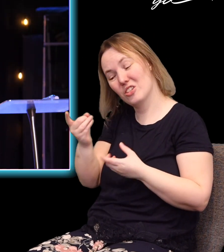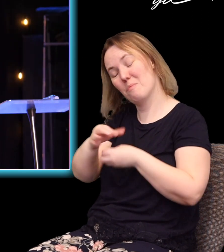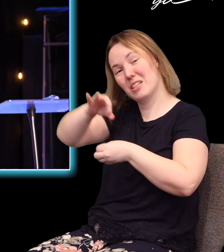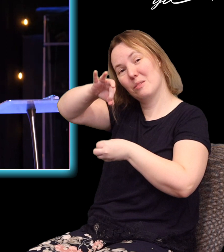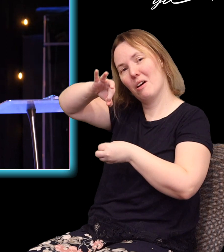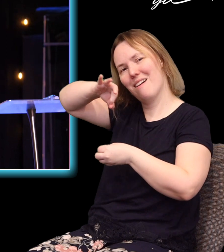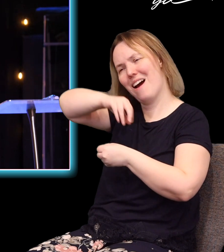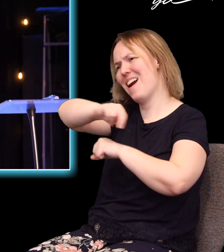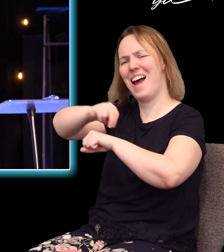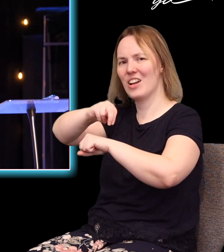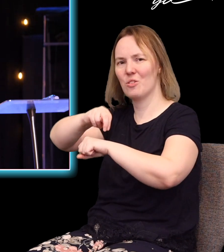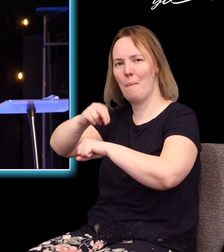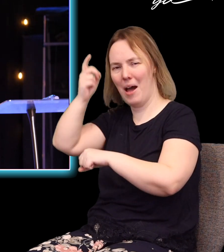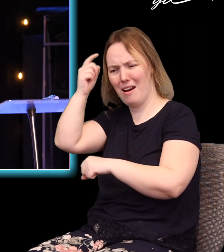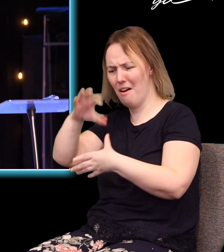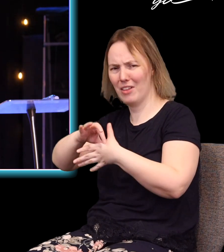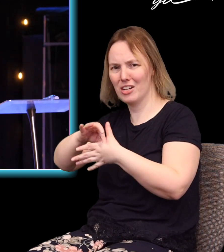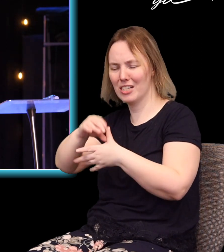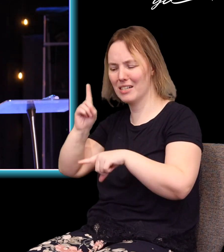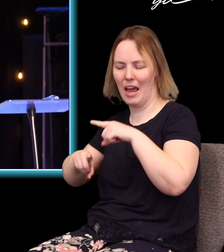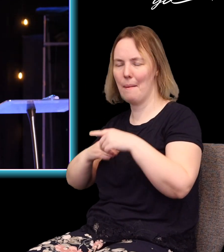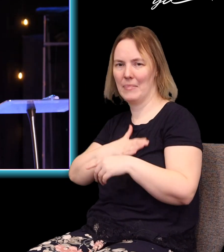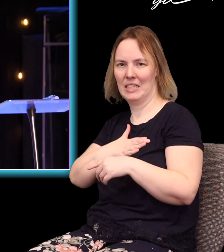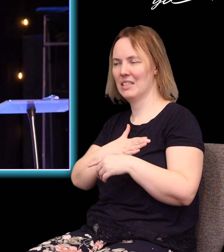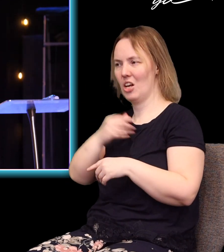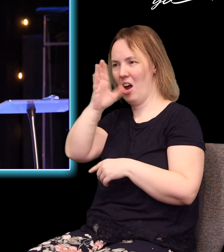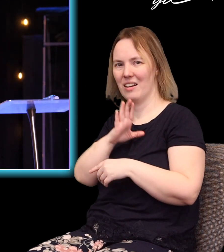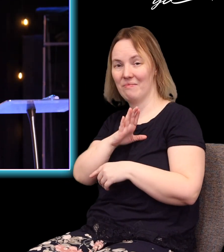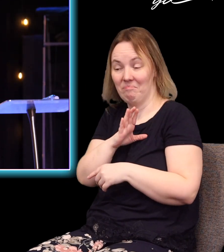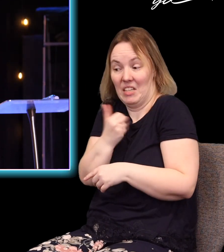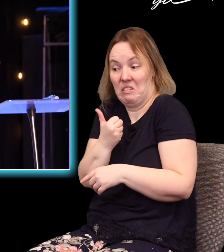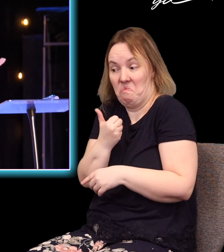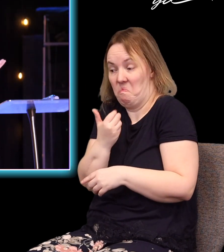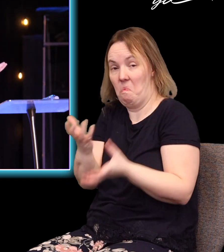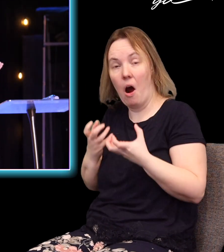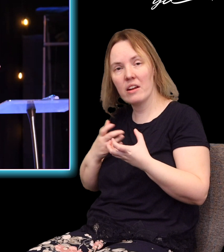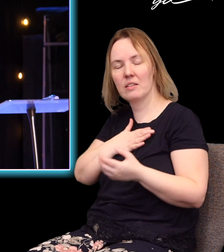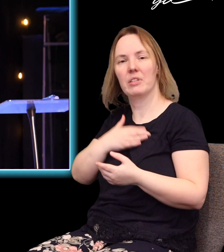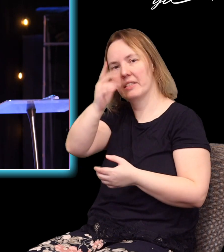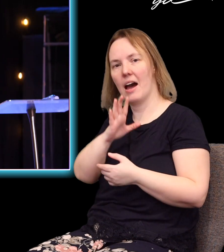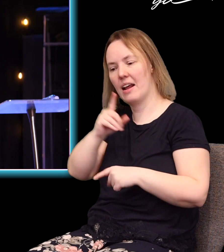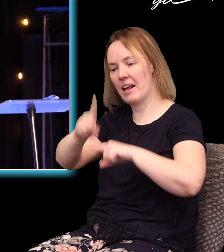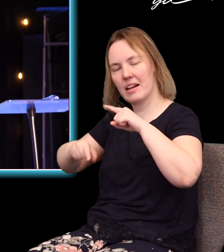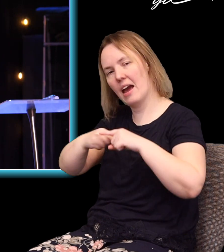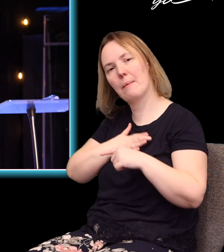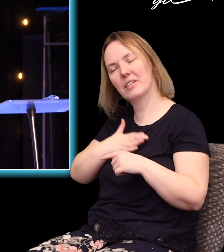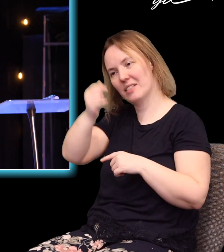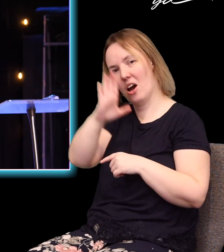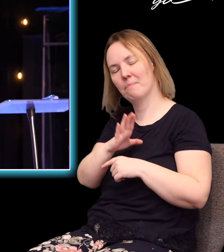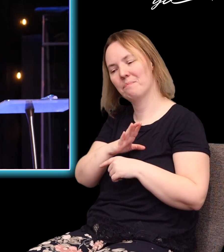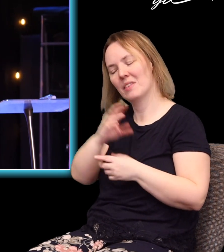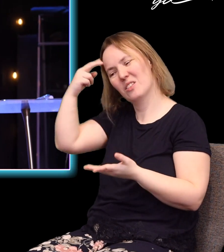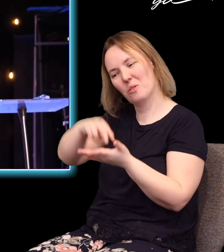but our natural mind, our flesh, is not able to please God. Not only does it not want to please God, it can't please God. And so really what it